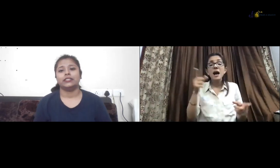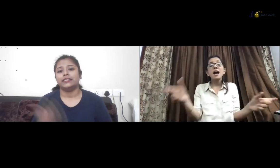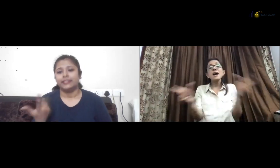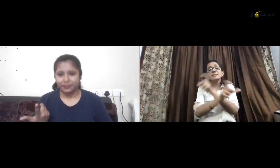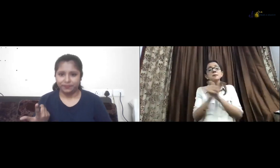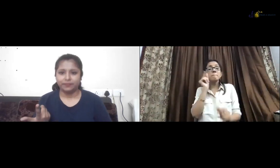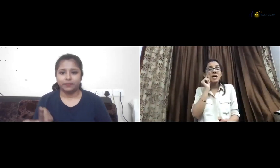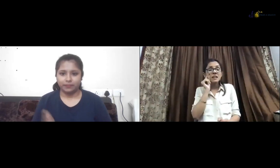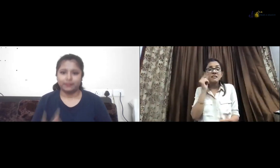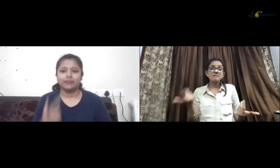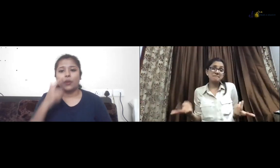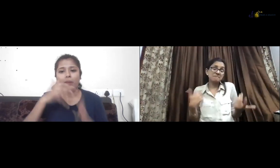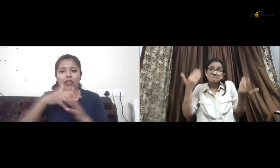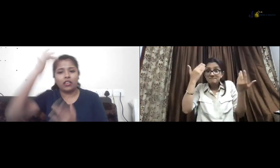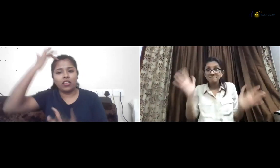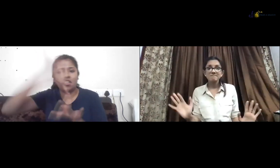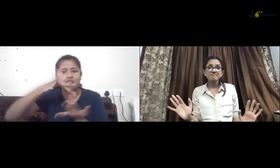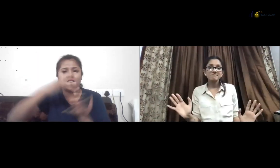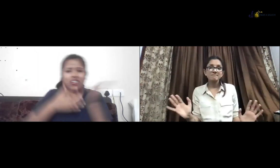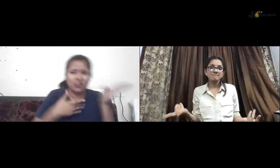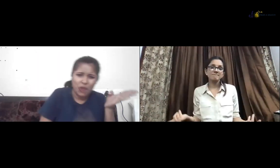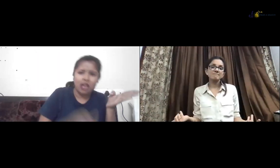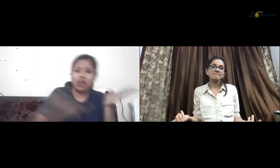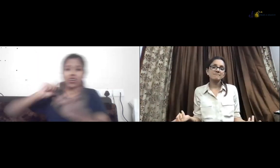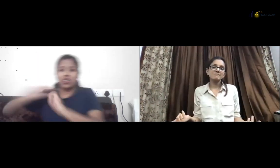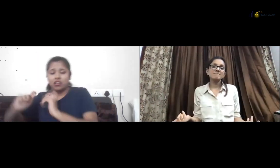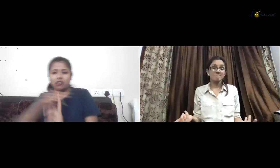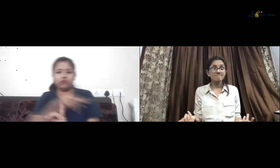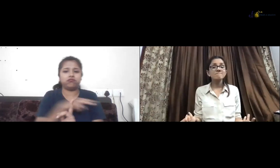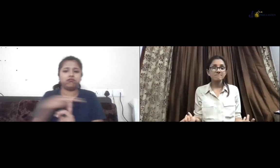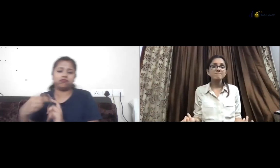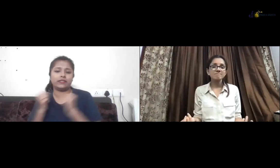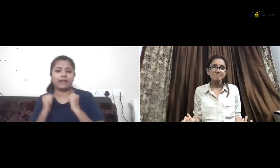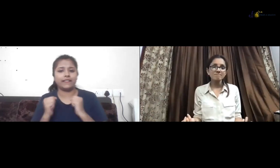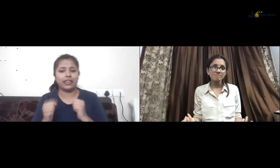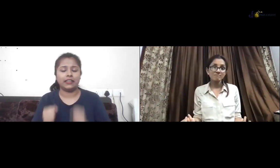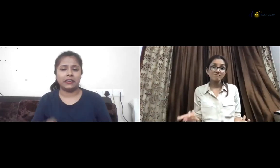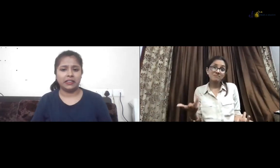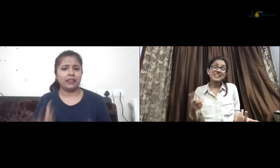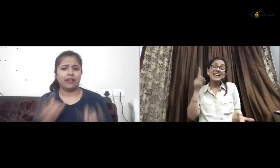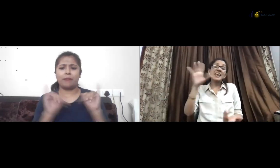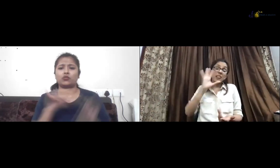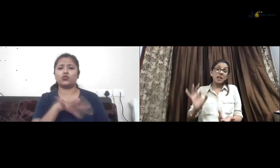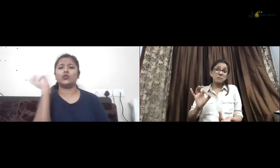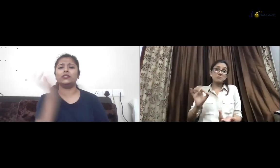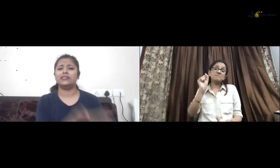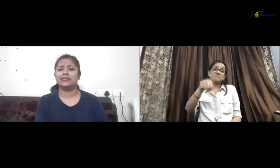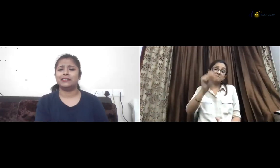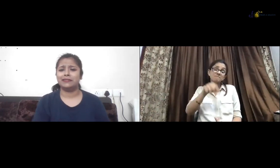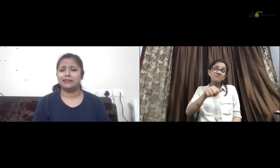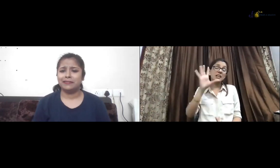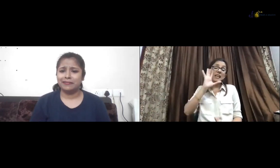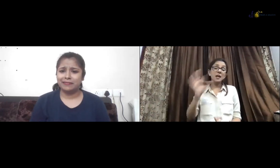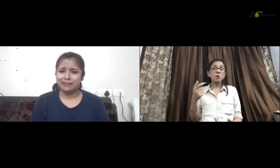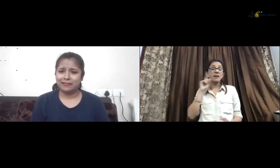hijab. So this is a problem with the culture. If you will replace them with male, how they will do? Yeah, we